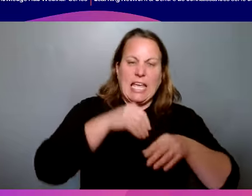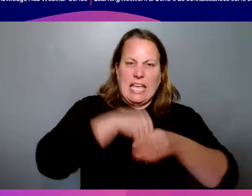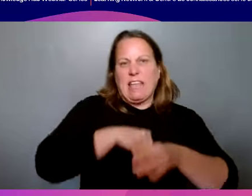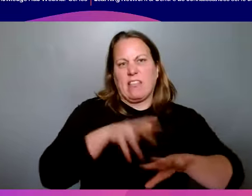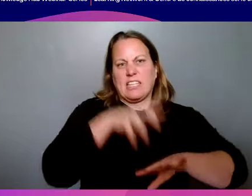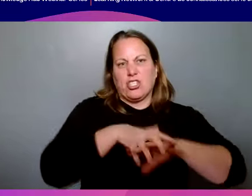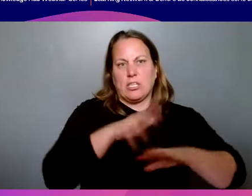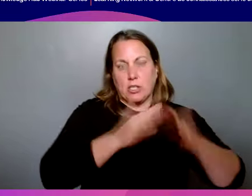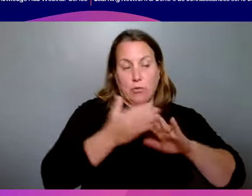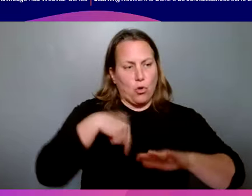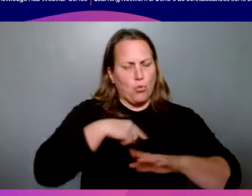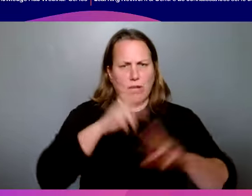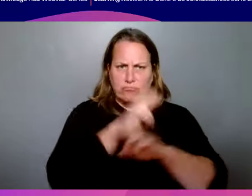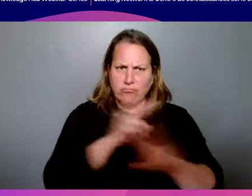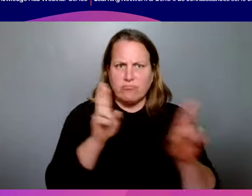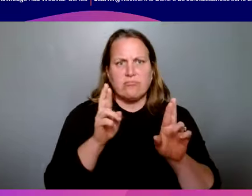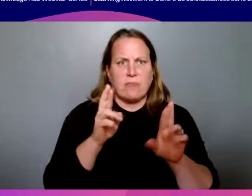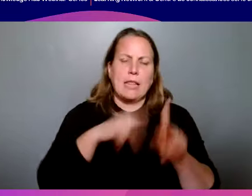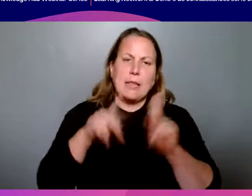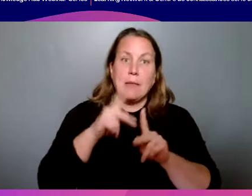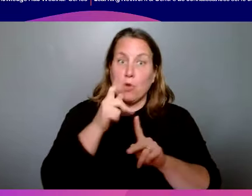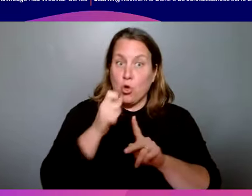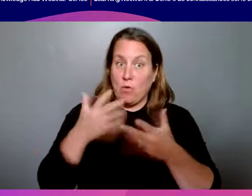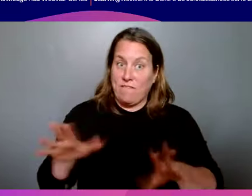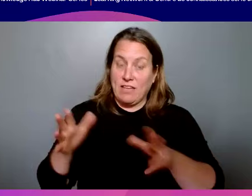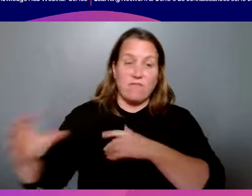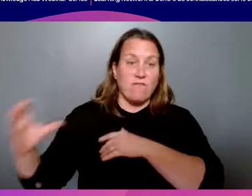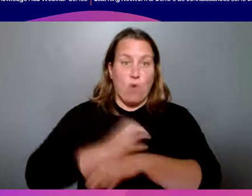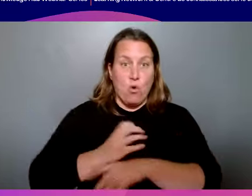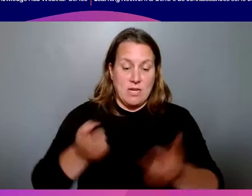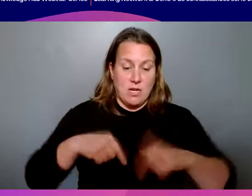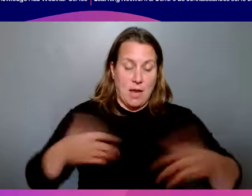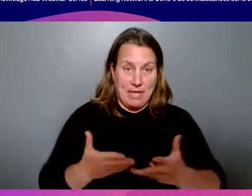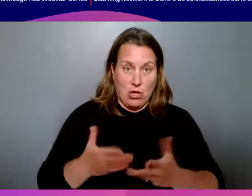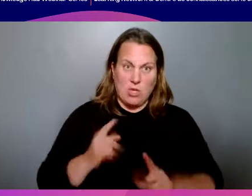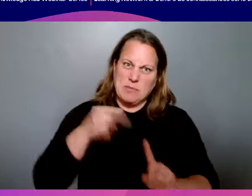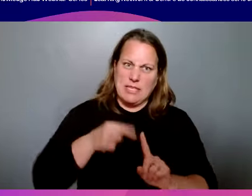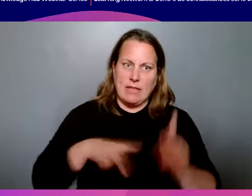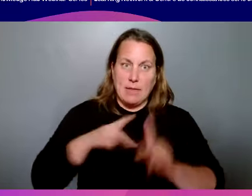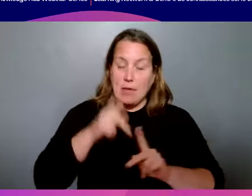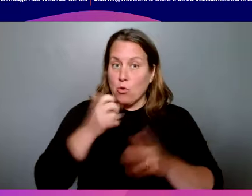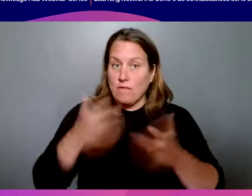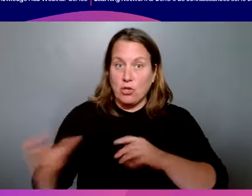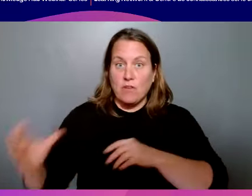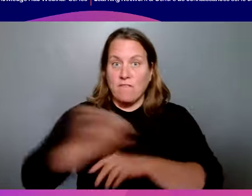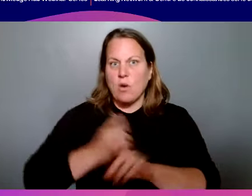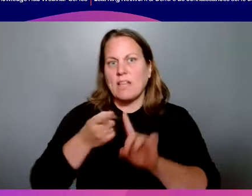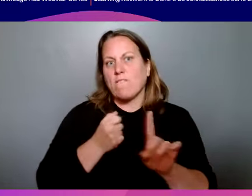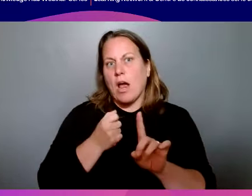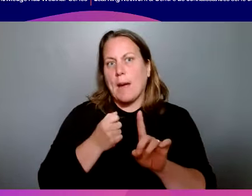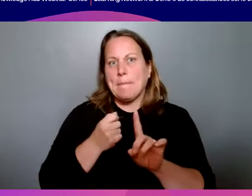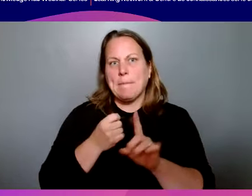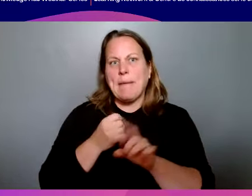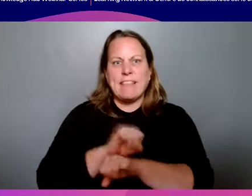also reflect on those who came to this land involuntarily, particularly those brought to these lands because of the transatlantic slave trade